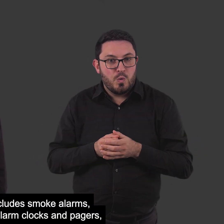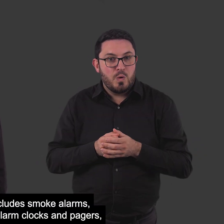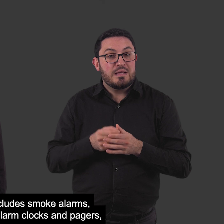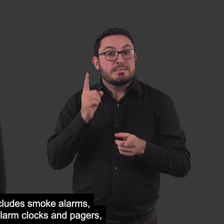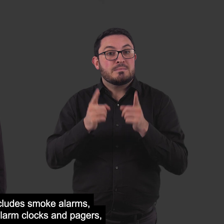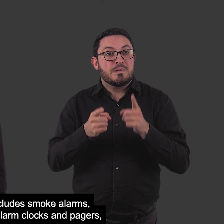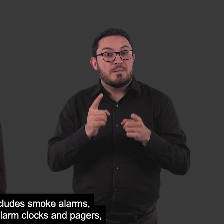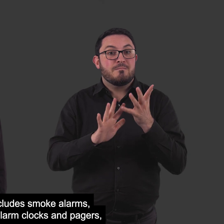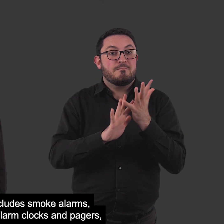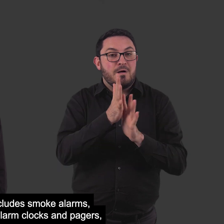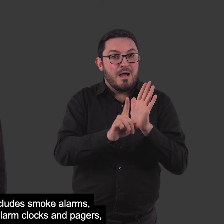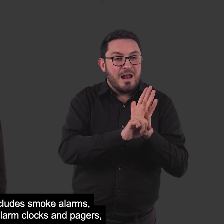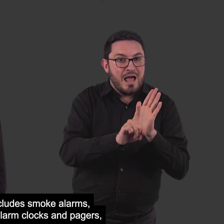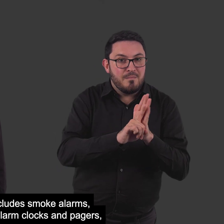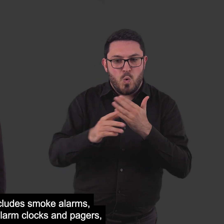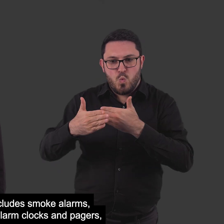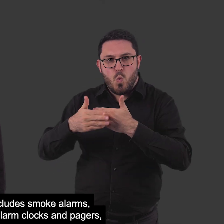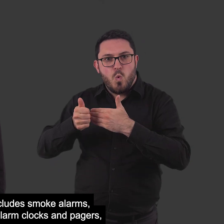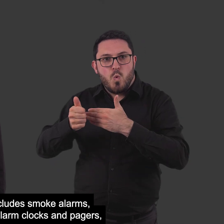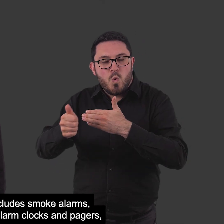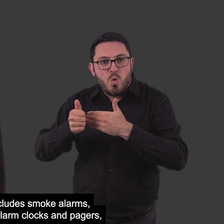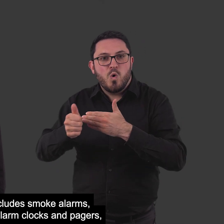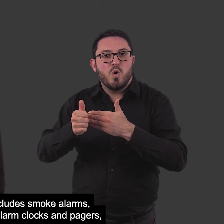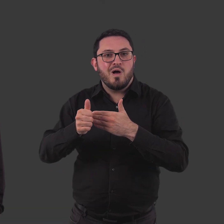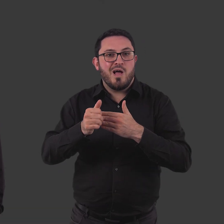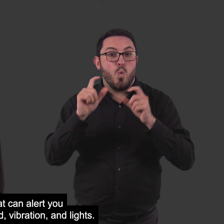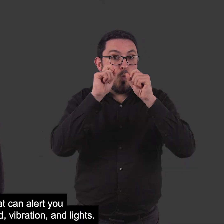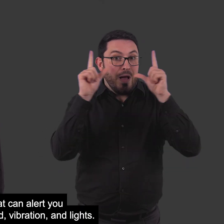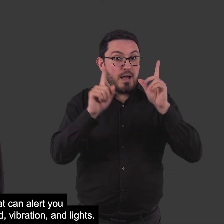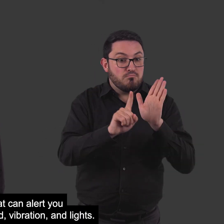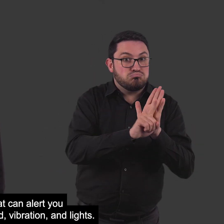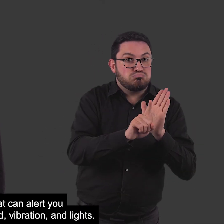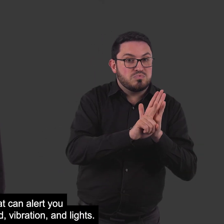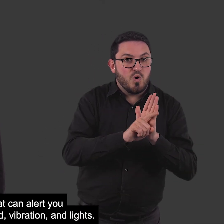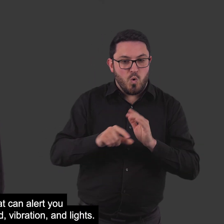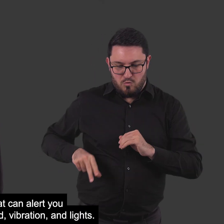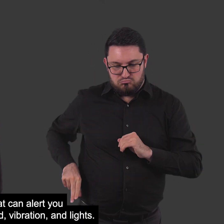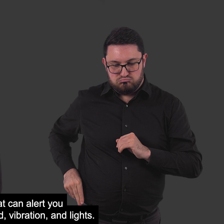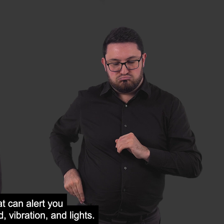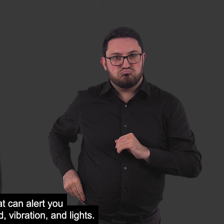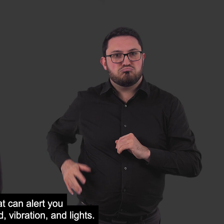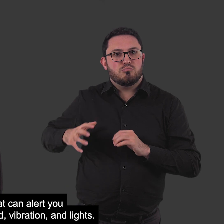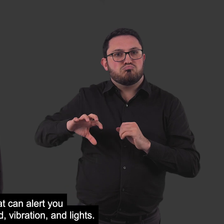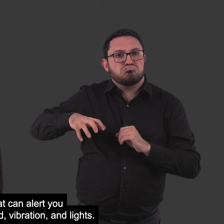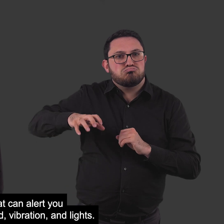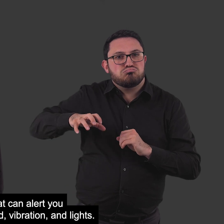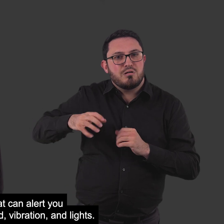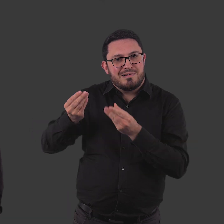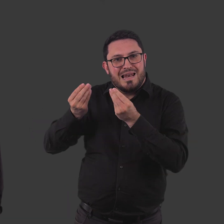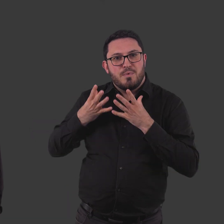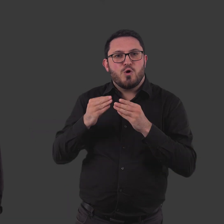smoke alarms, doorbells, alarm clocks and pagers that can alert you with sound, vibration